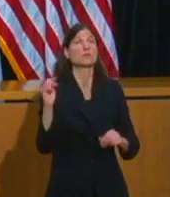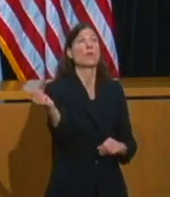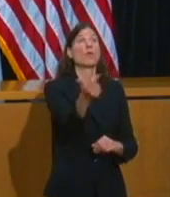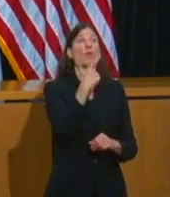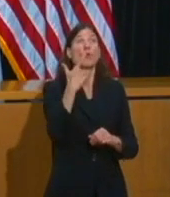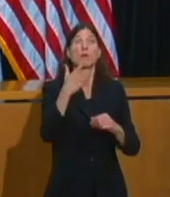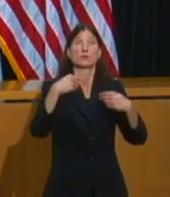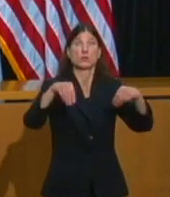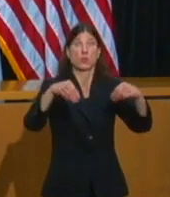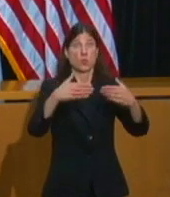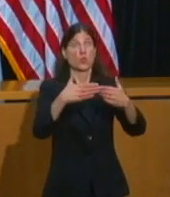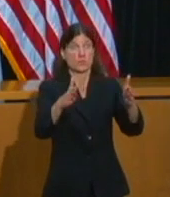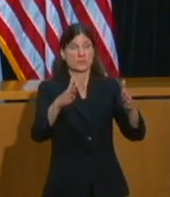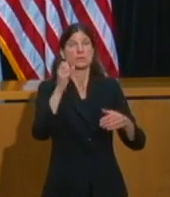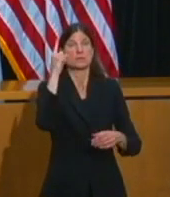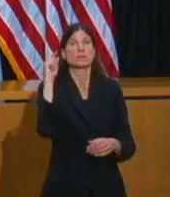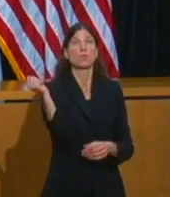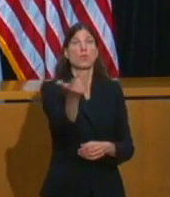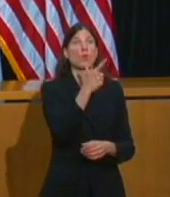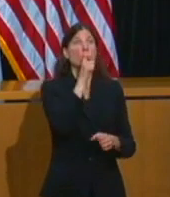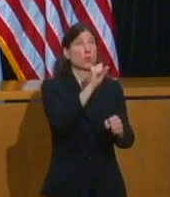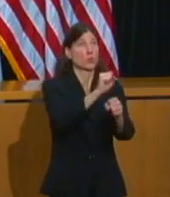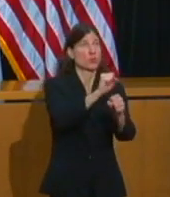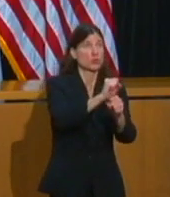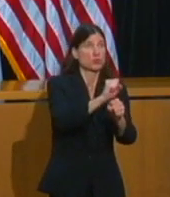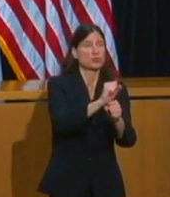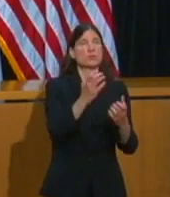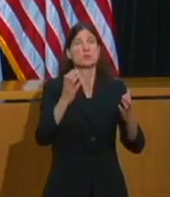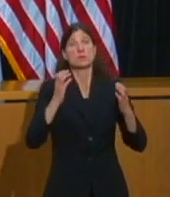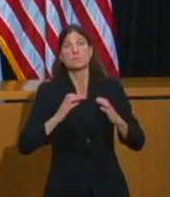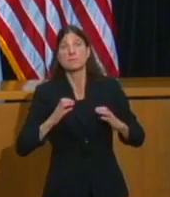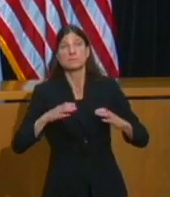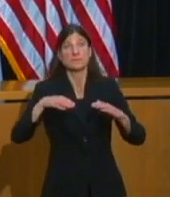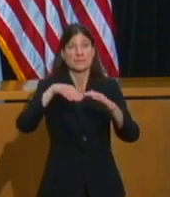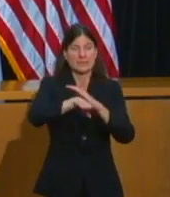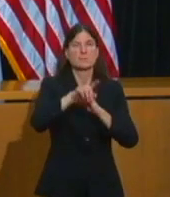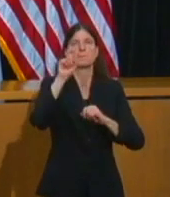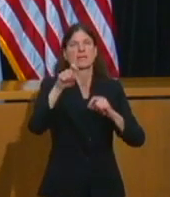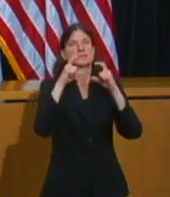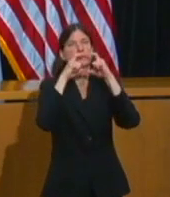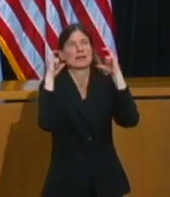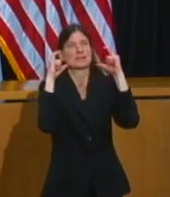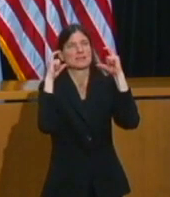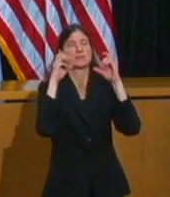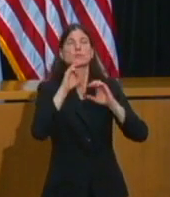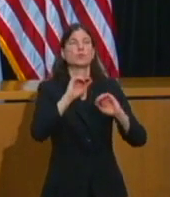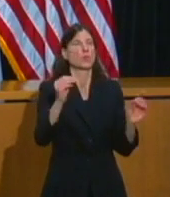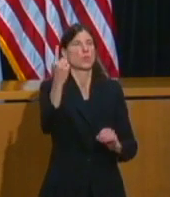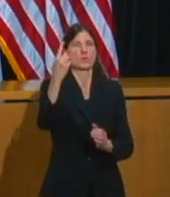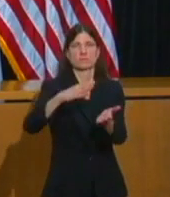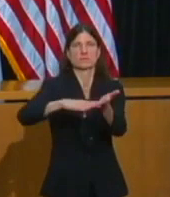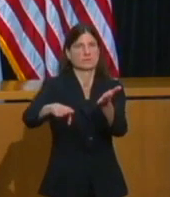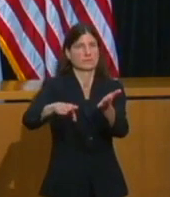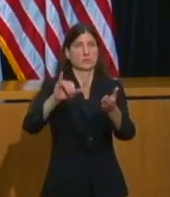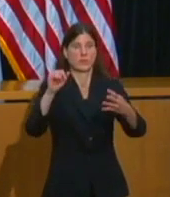Workers and customers all have a role to play, whether cleaning high-touch areas, staying home when you're sick, or always wearing a face